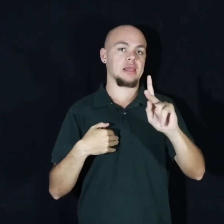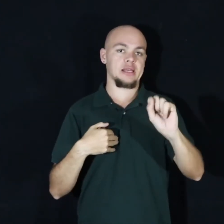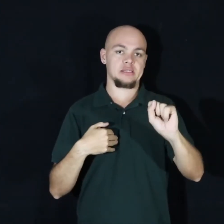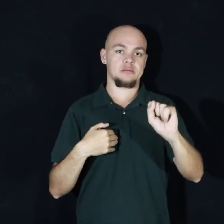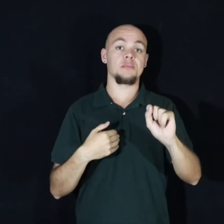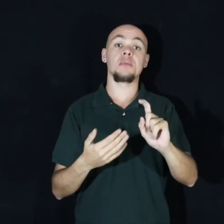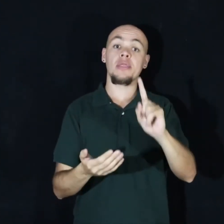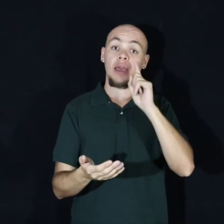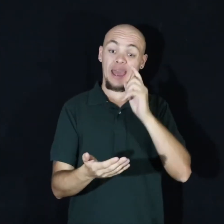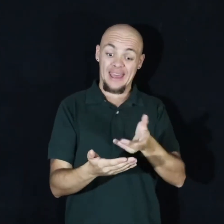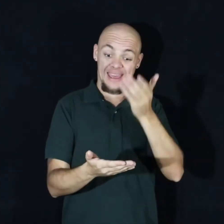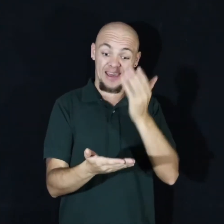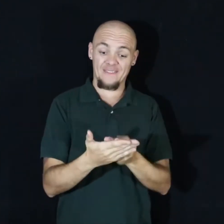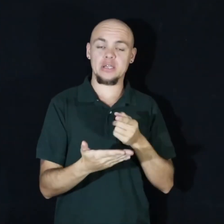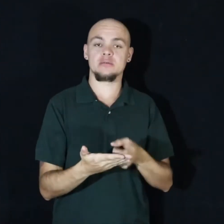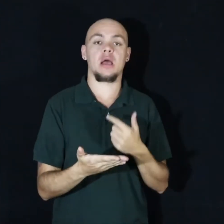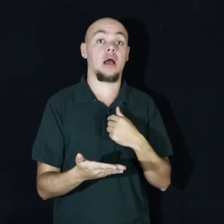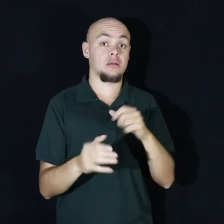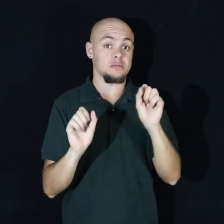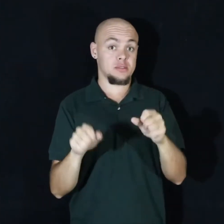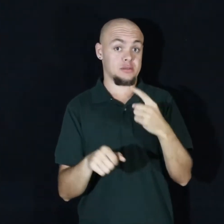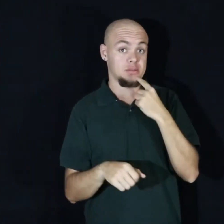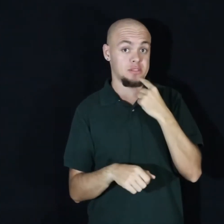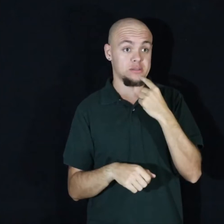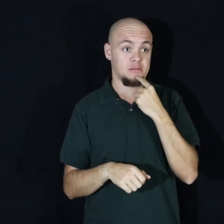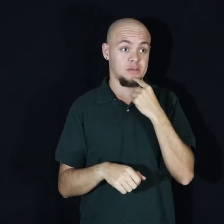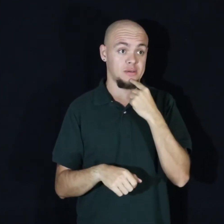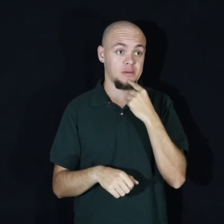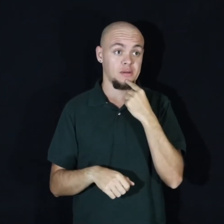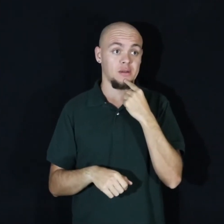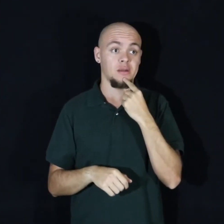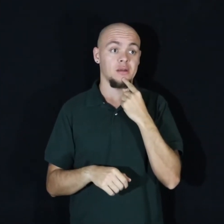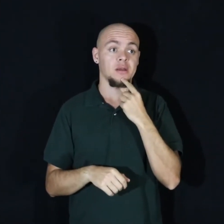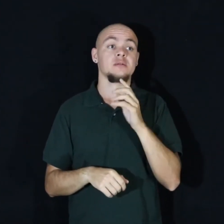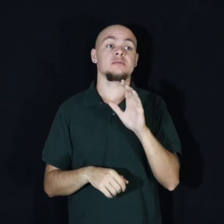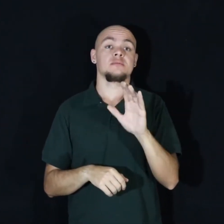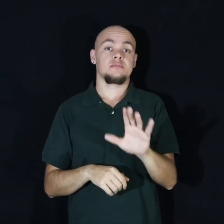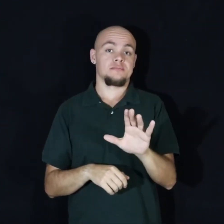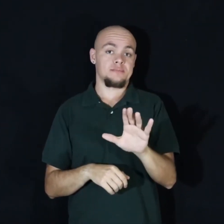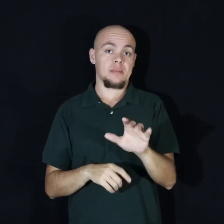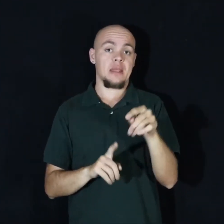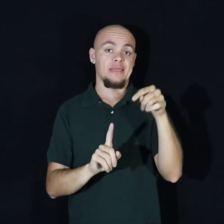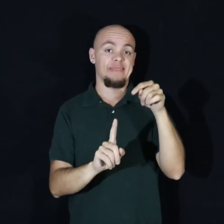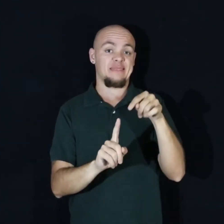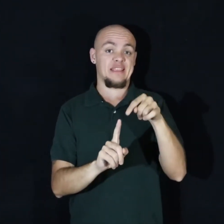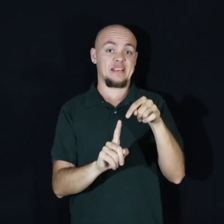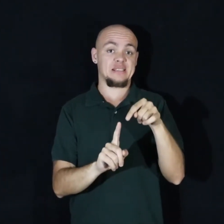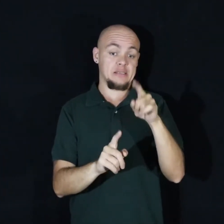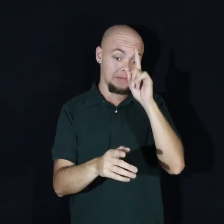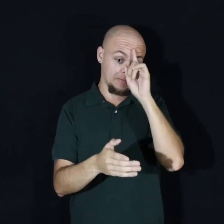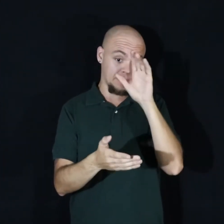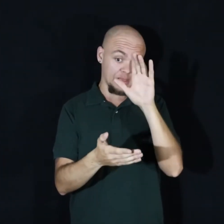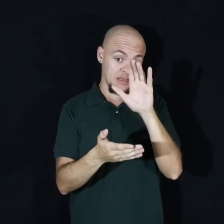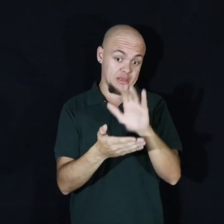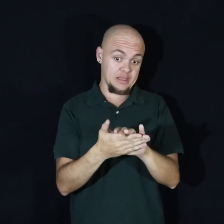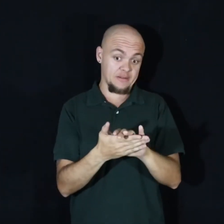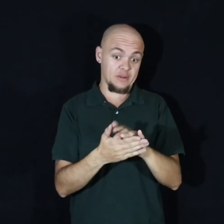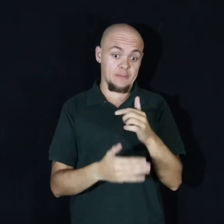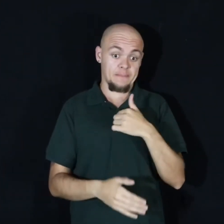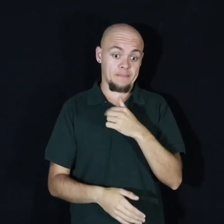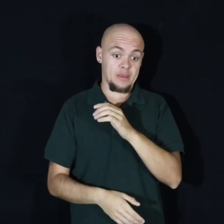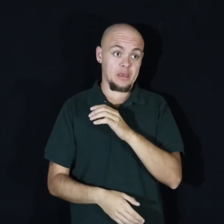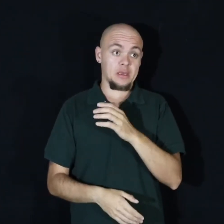enough evidence. There is enough evidence that reasonably I can say this is a very